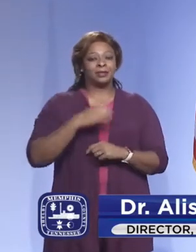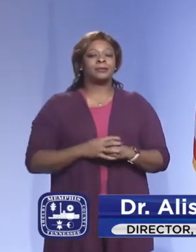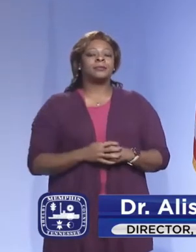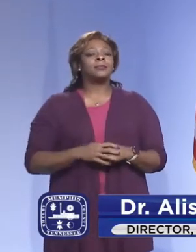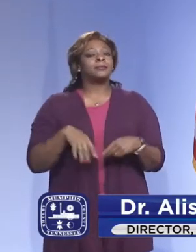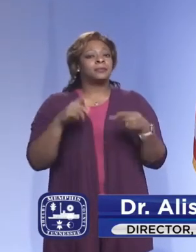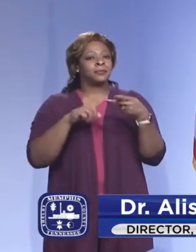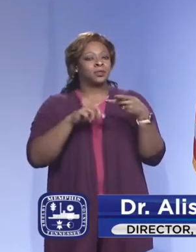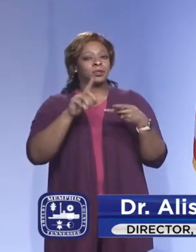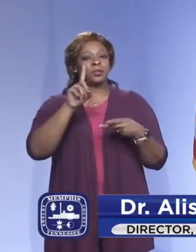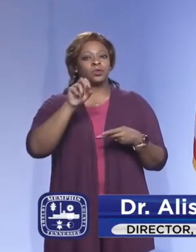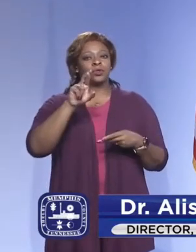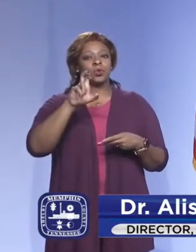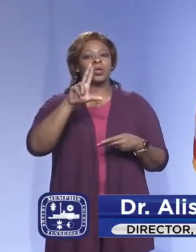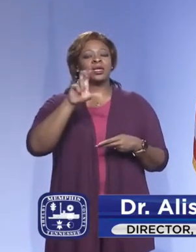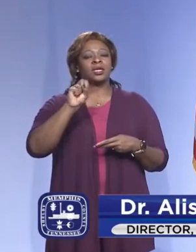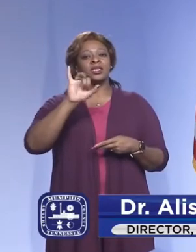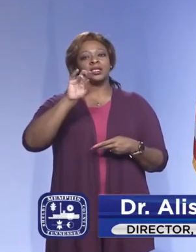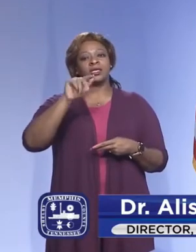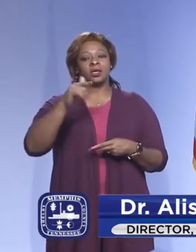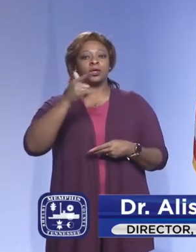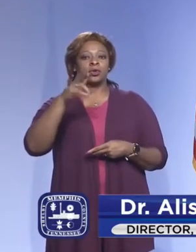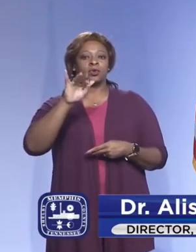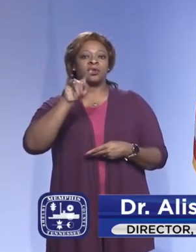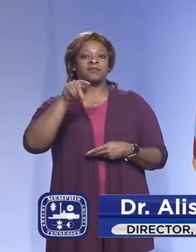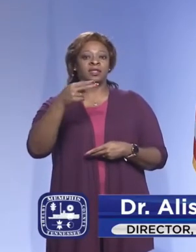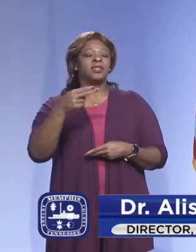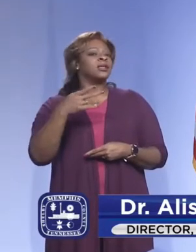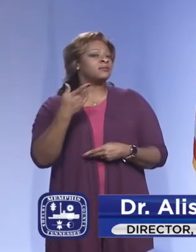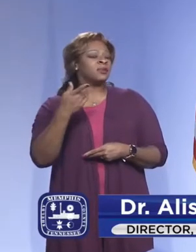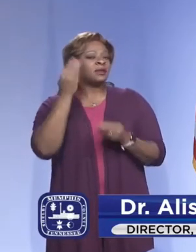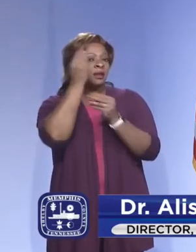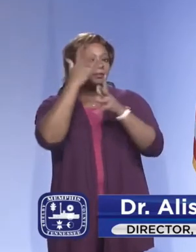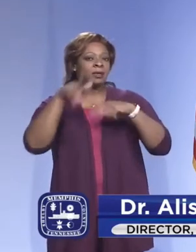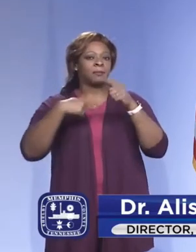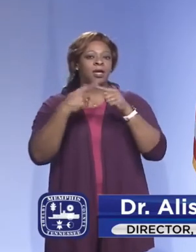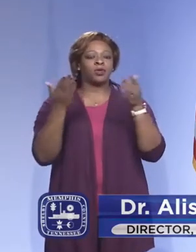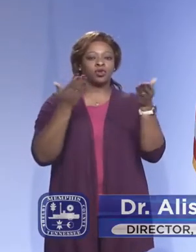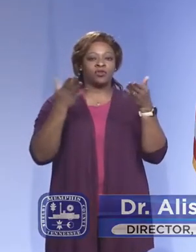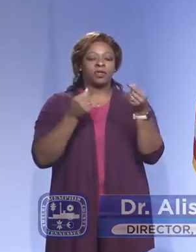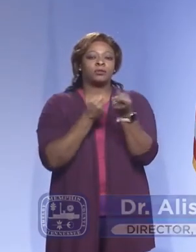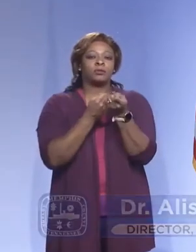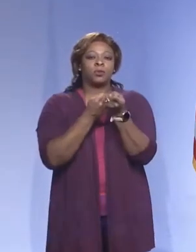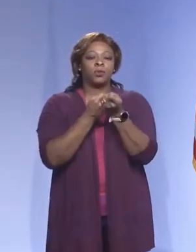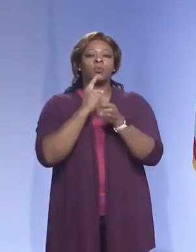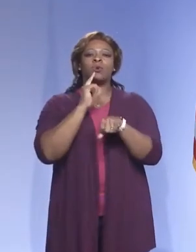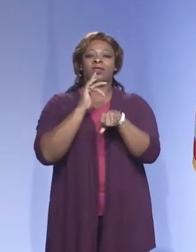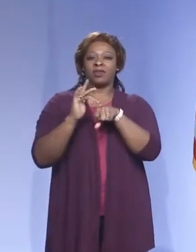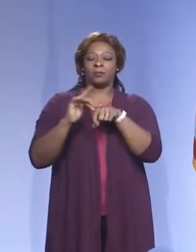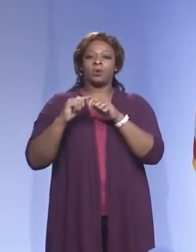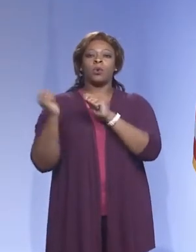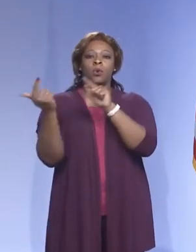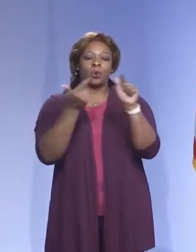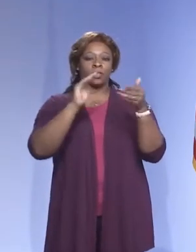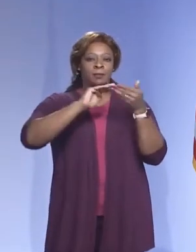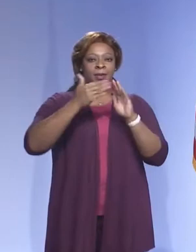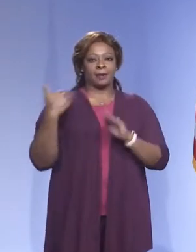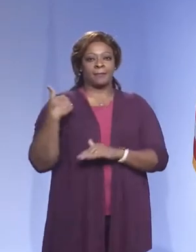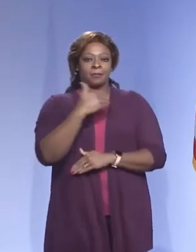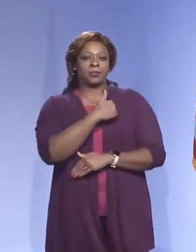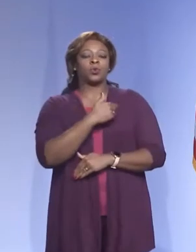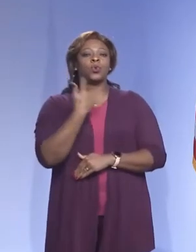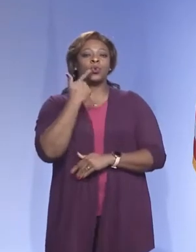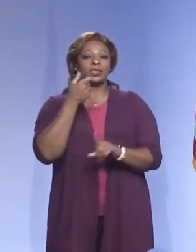we have Dorcas Young-Griffin, who's going to give an update on services and supports that are available to our community members that have